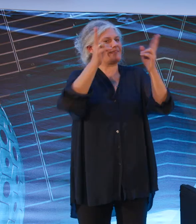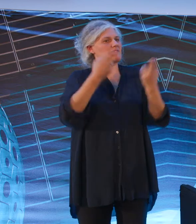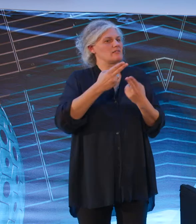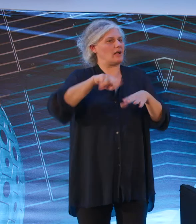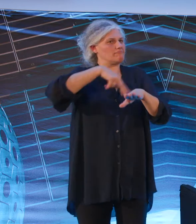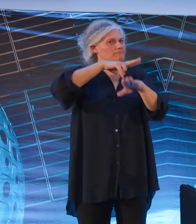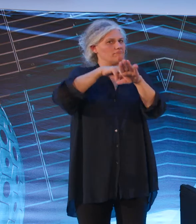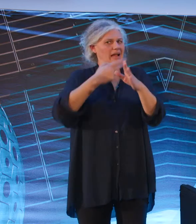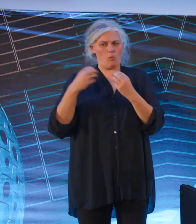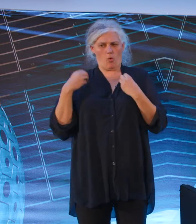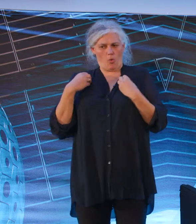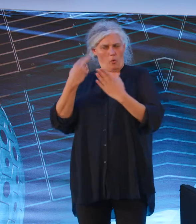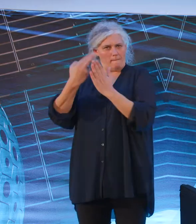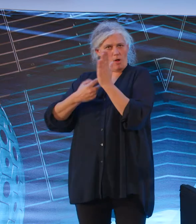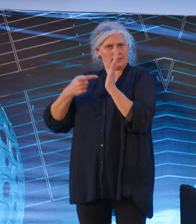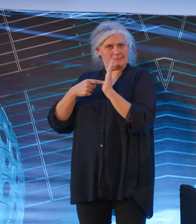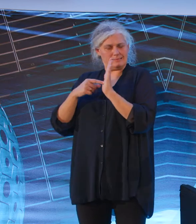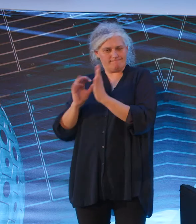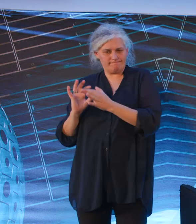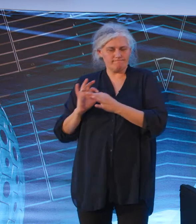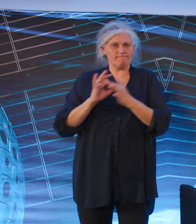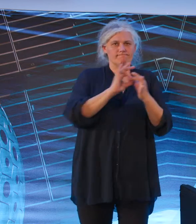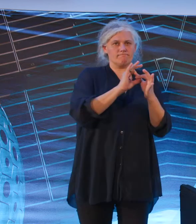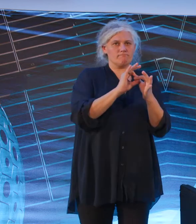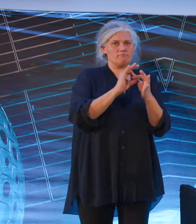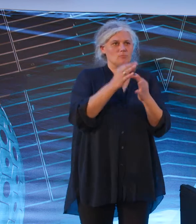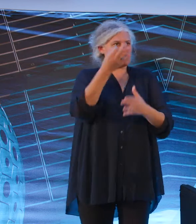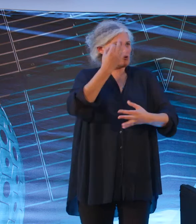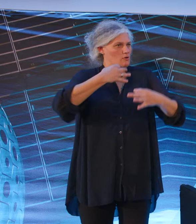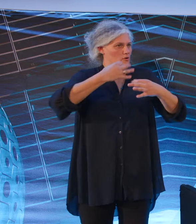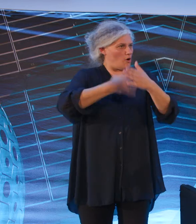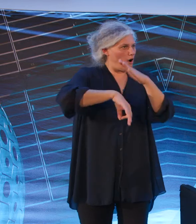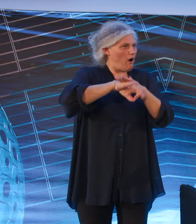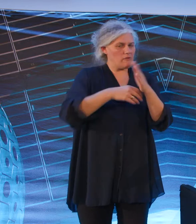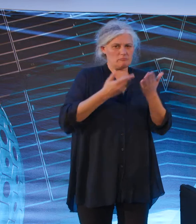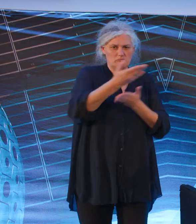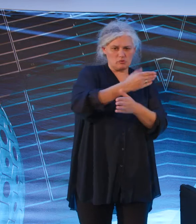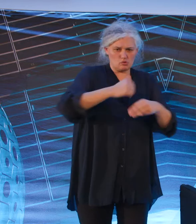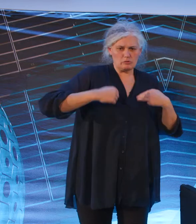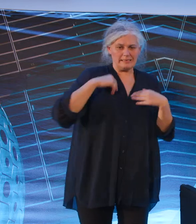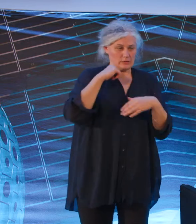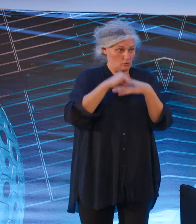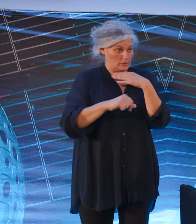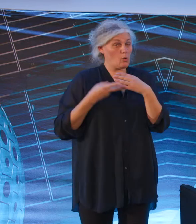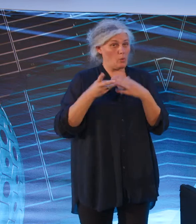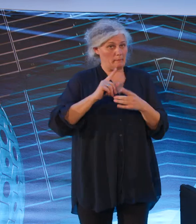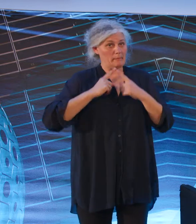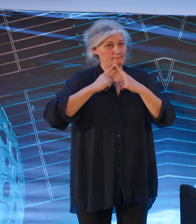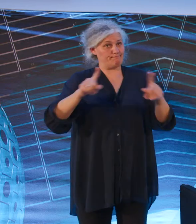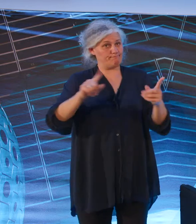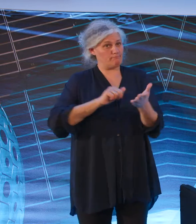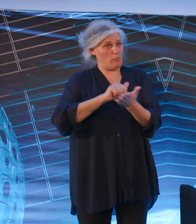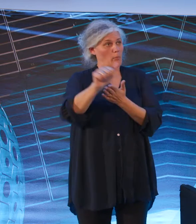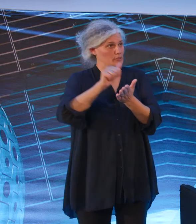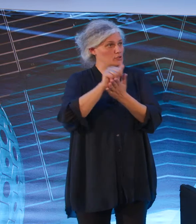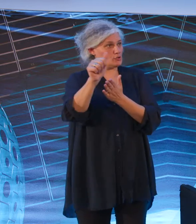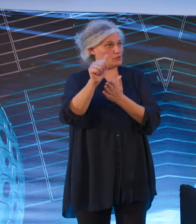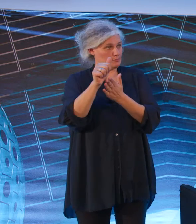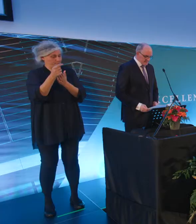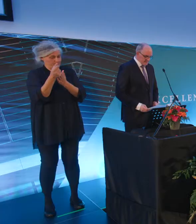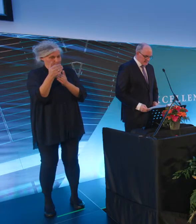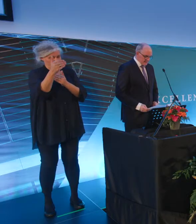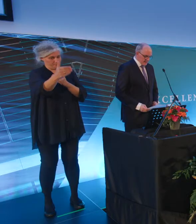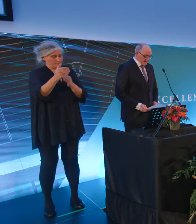our own policy in this space, which the government is discussing today or discussed this morning, and which will be published in due